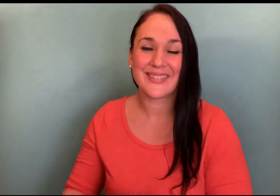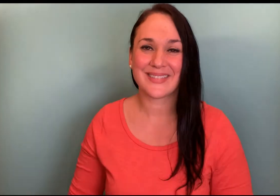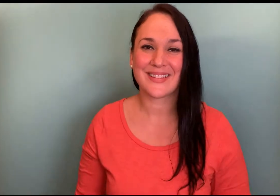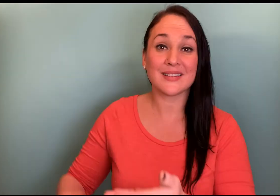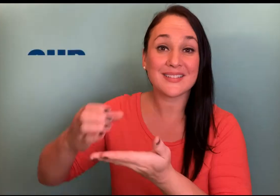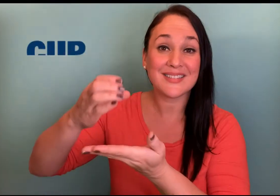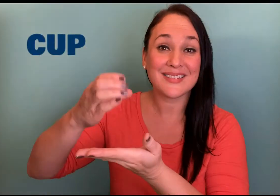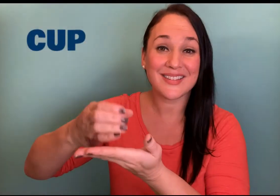Cup.